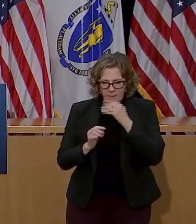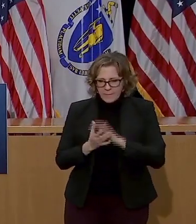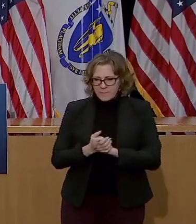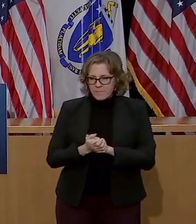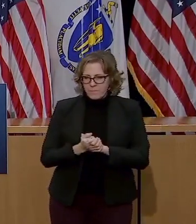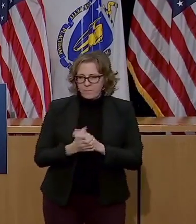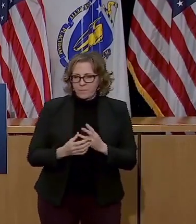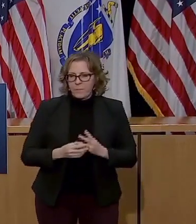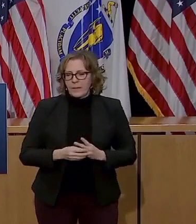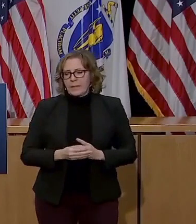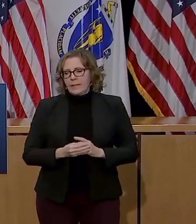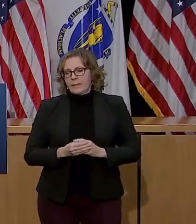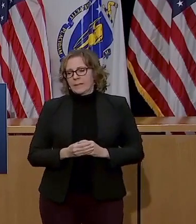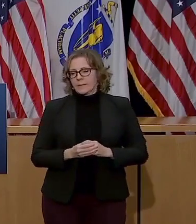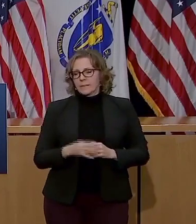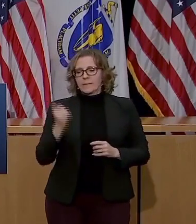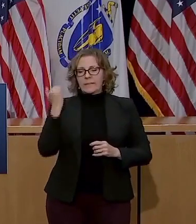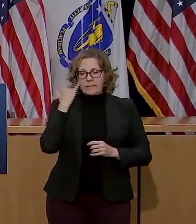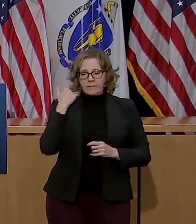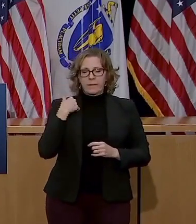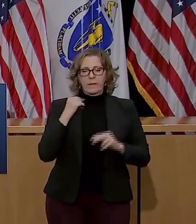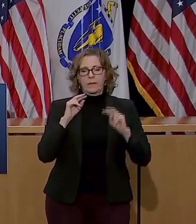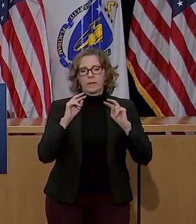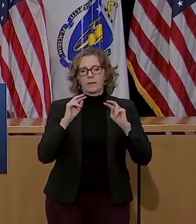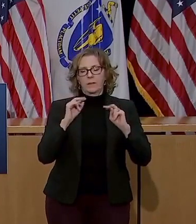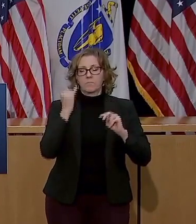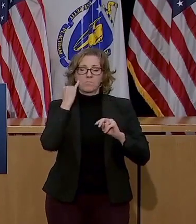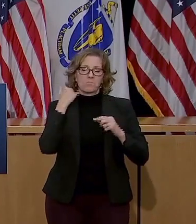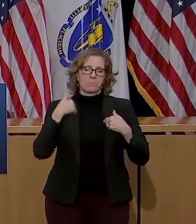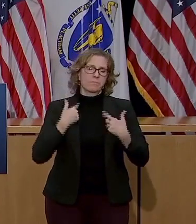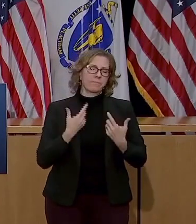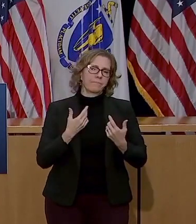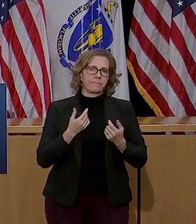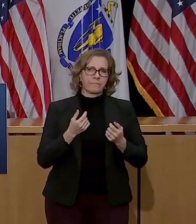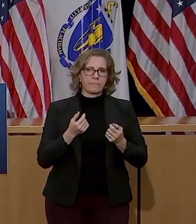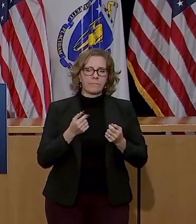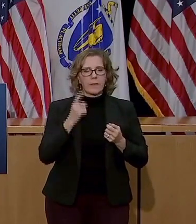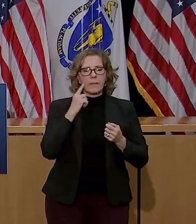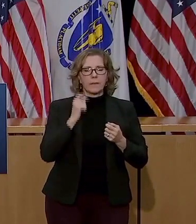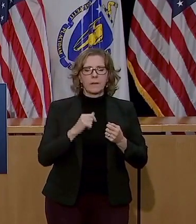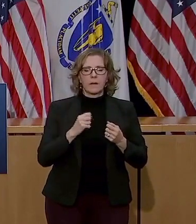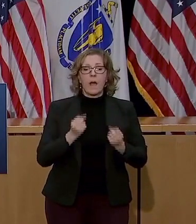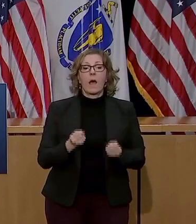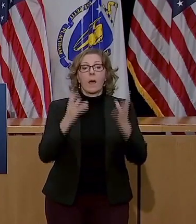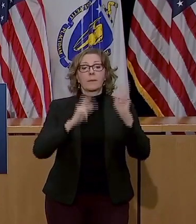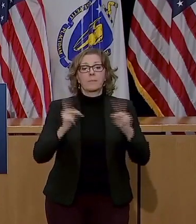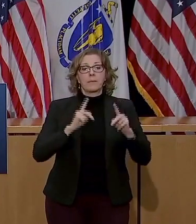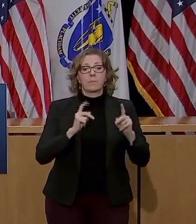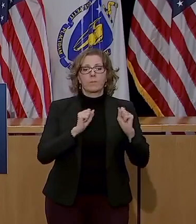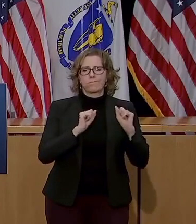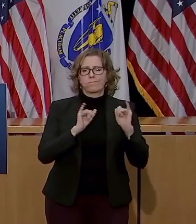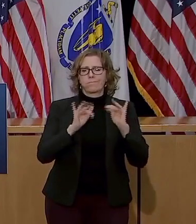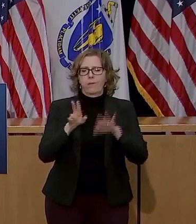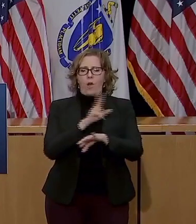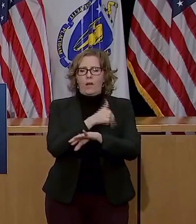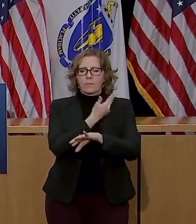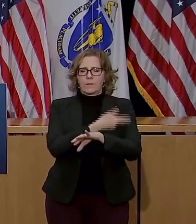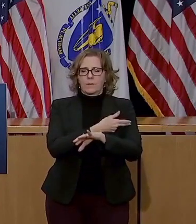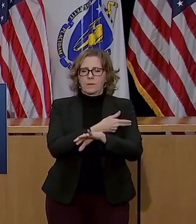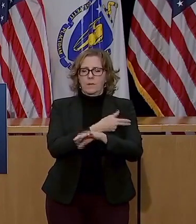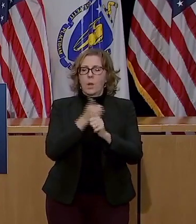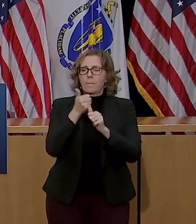when I line up hospitalizations per 100,000, which to me, you can't